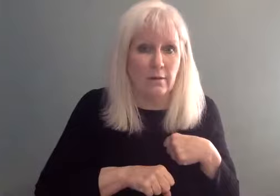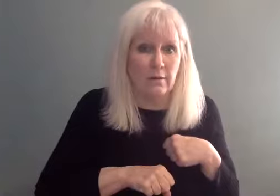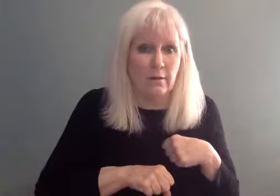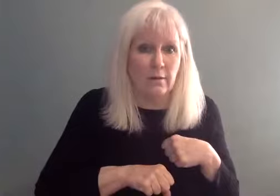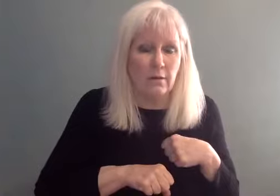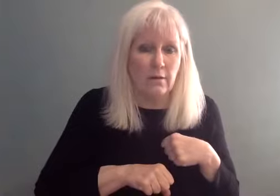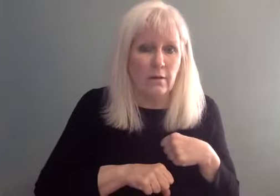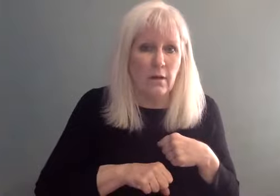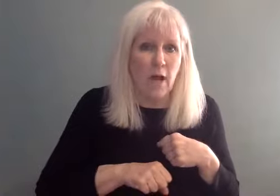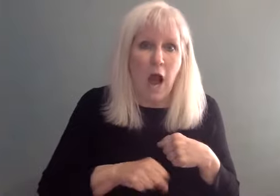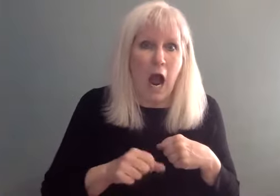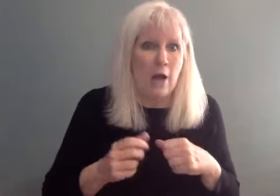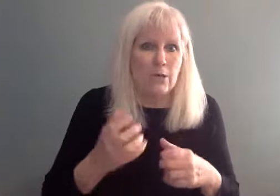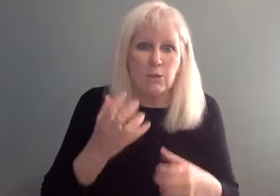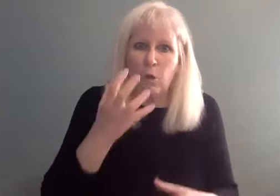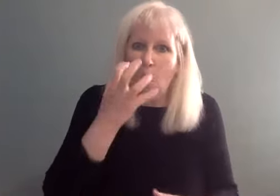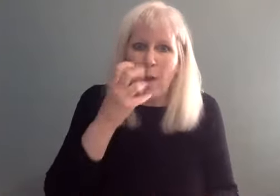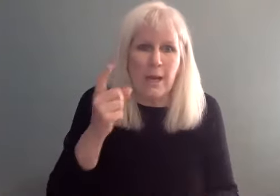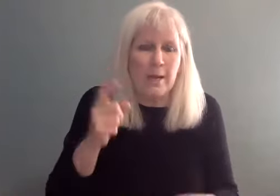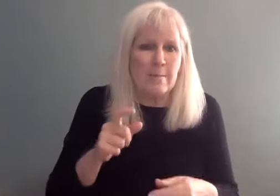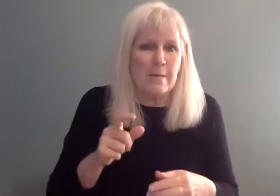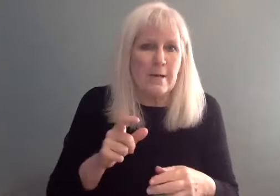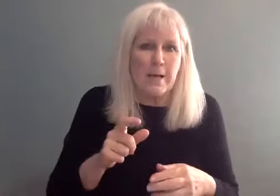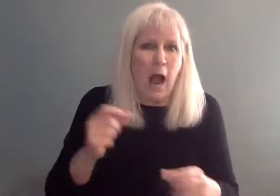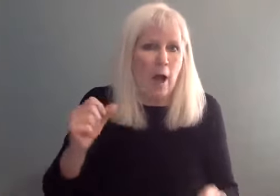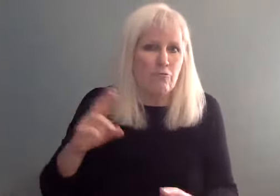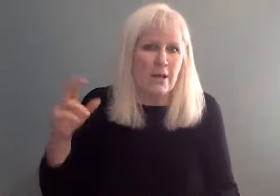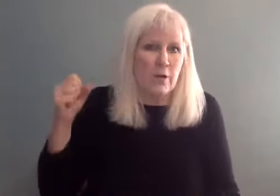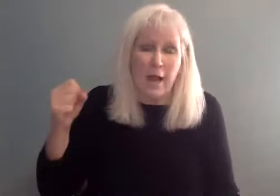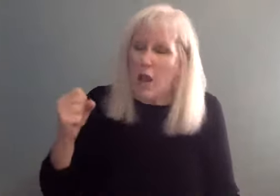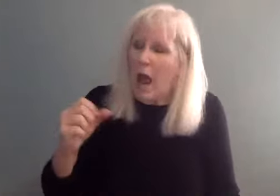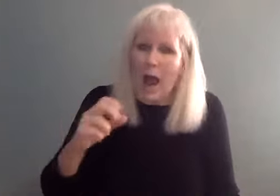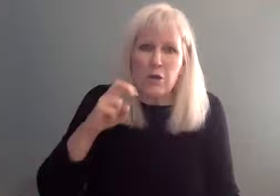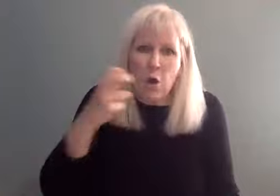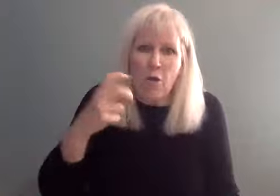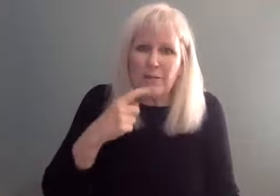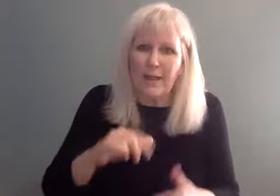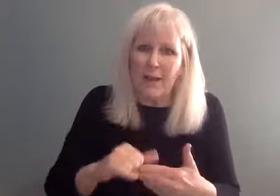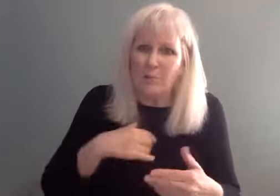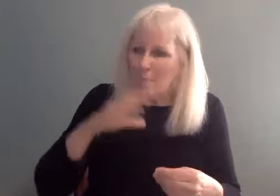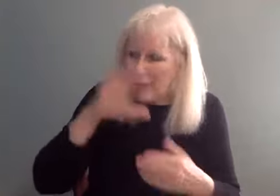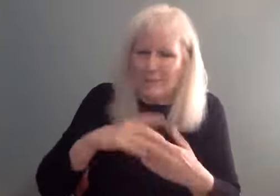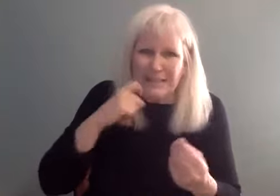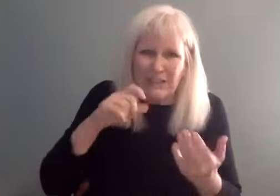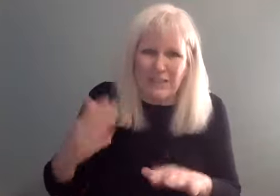that I wouldn't go over the desk at him. And so people can, there's people that